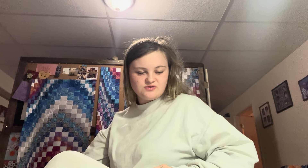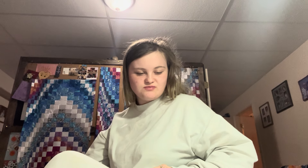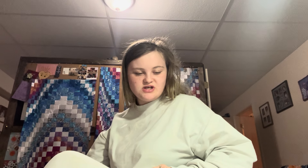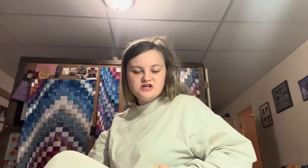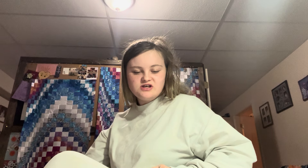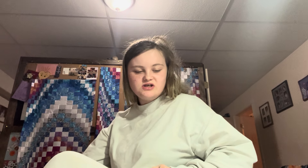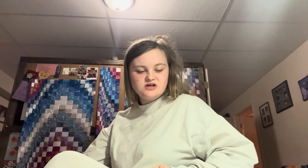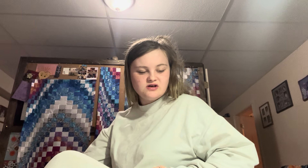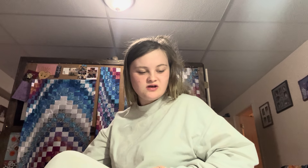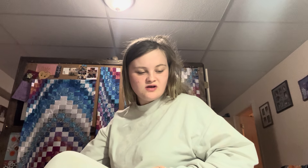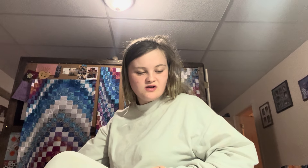me